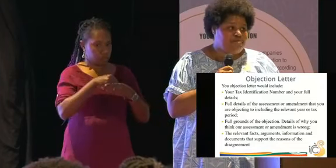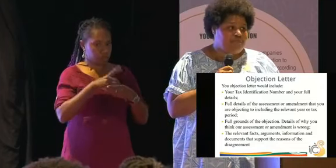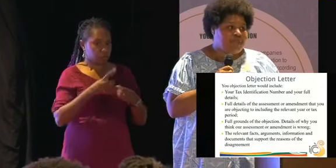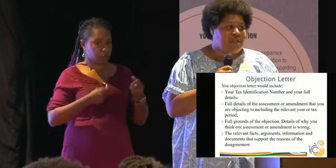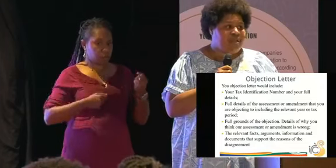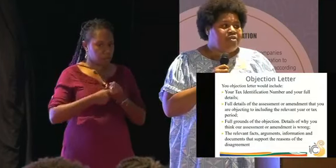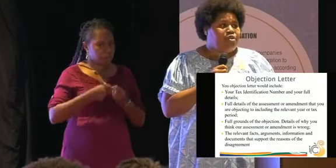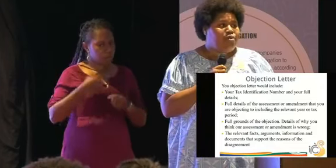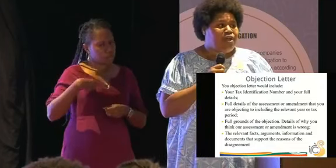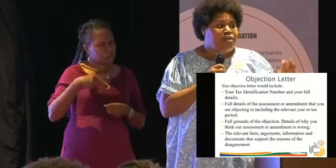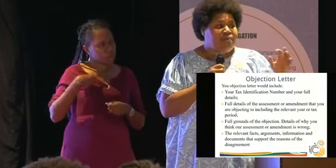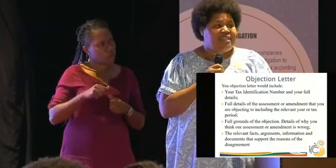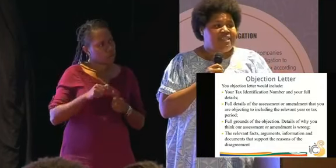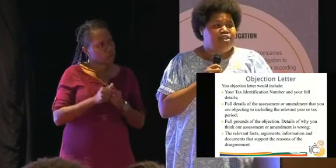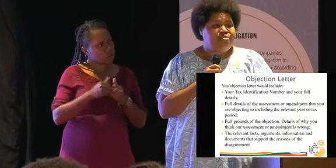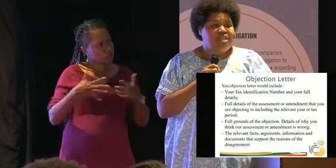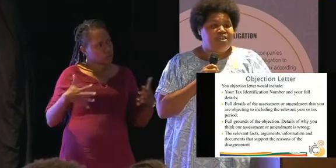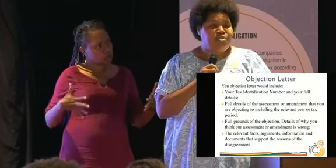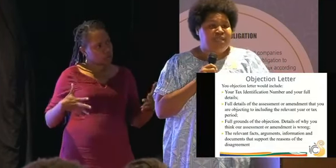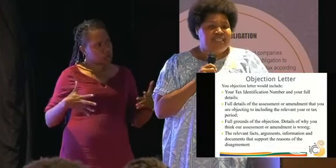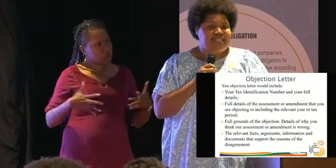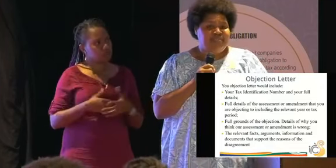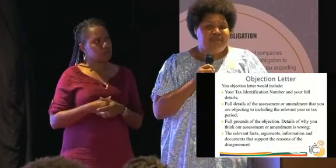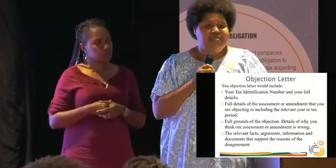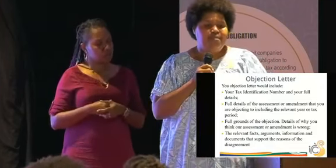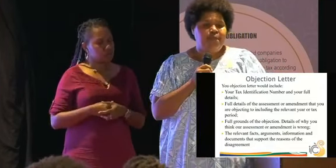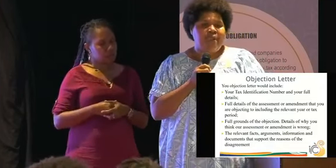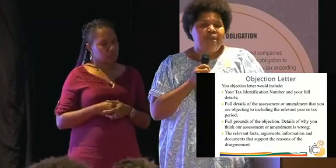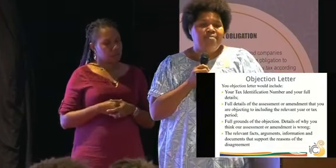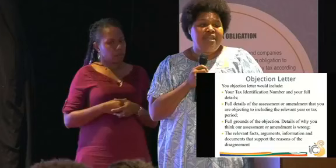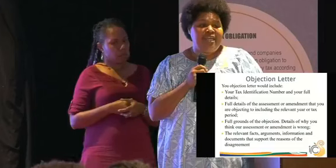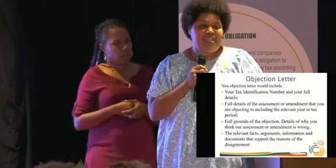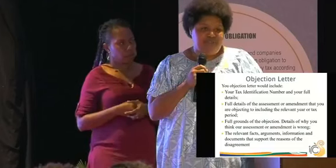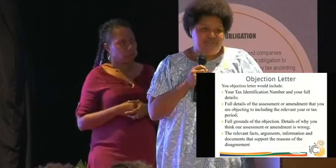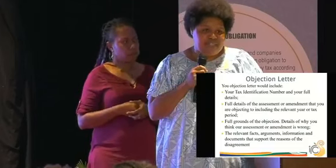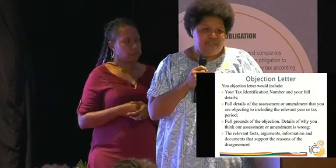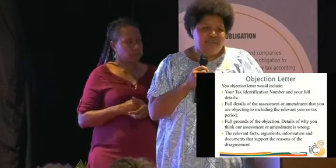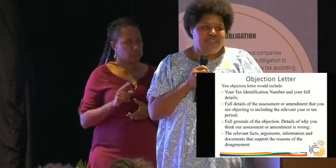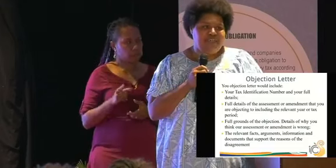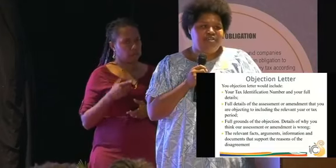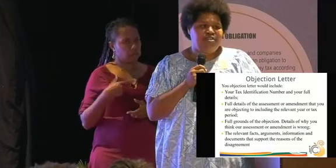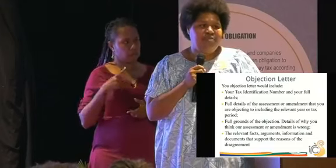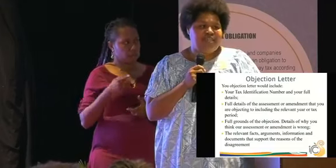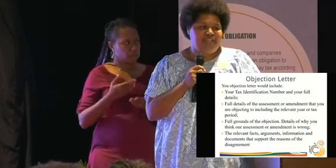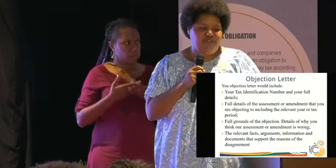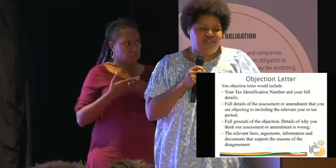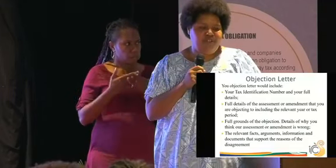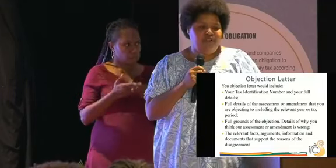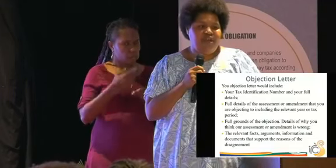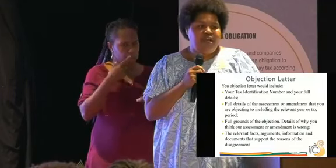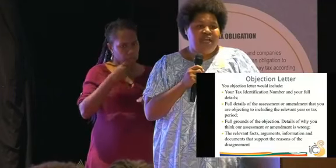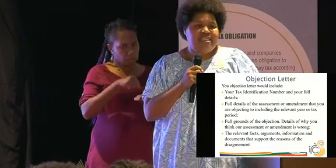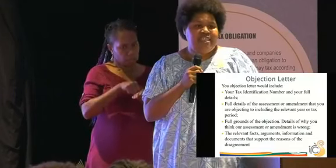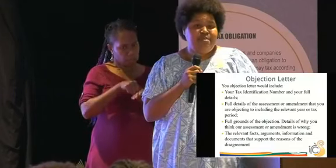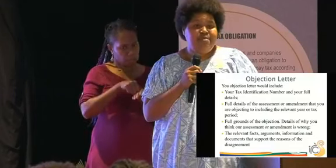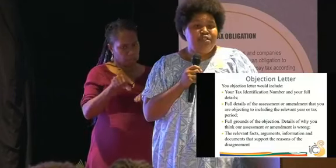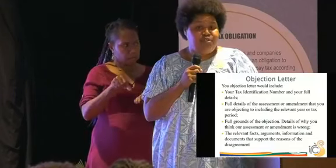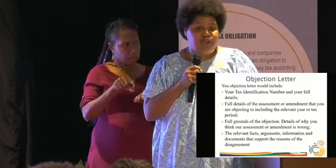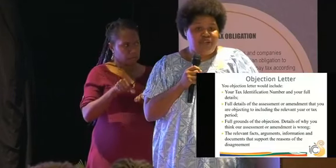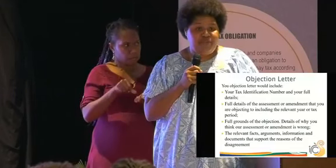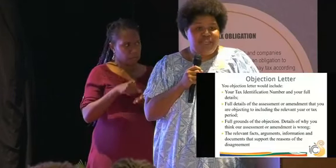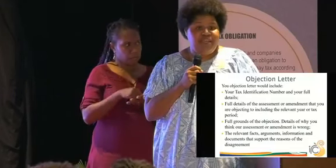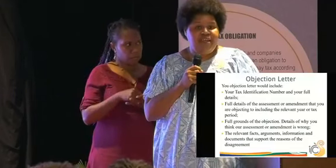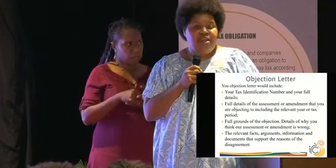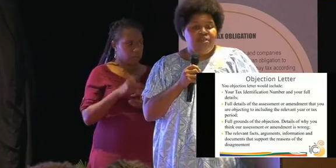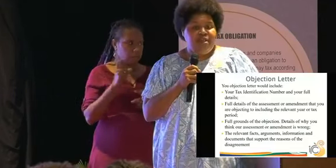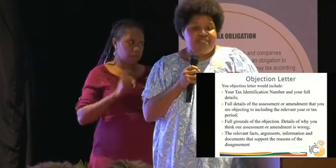clear? So when you're raising an objection to an assessment, meaning that you have received the return, lodged your return, you got your assessment, but you do